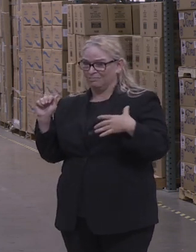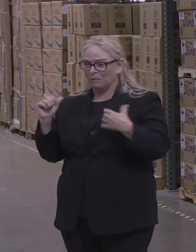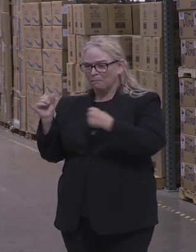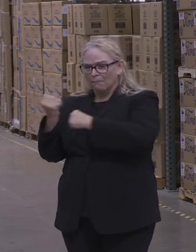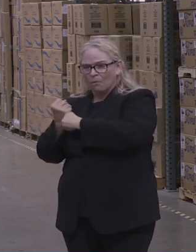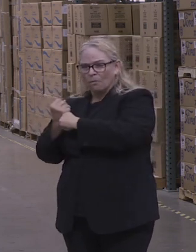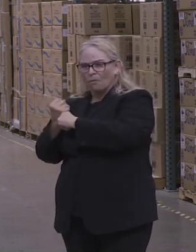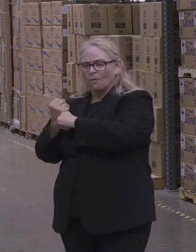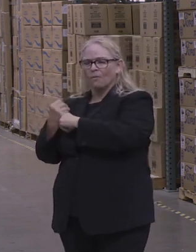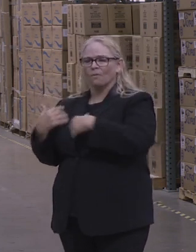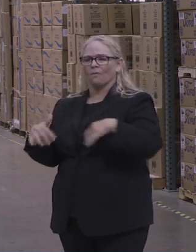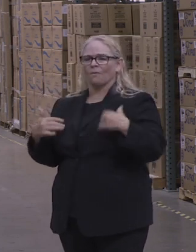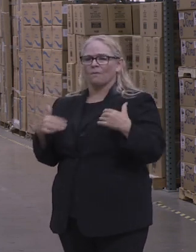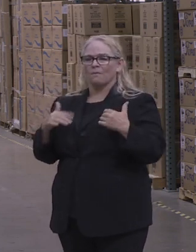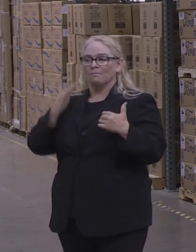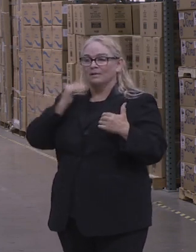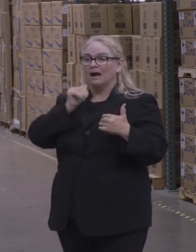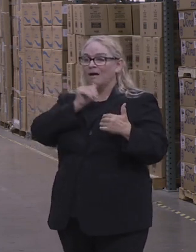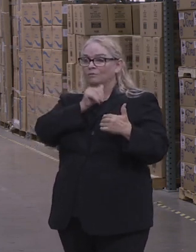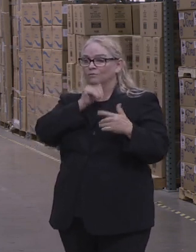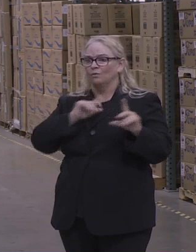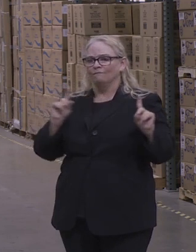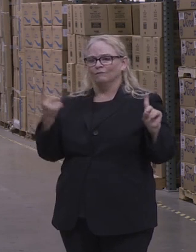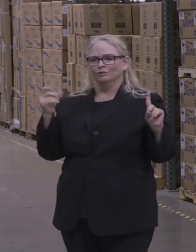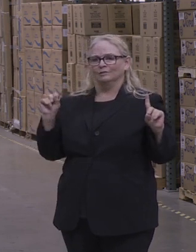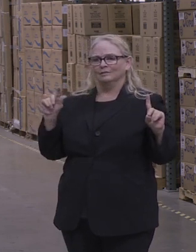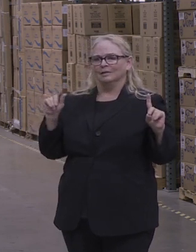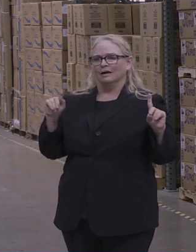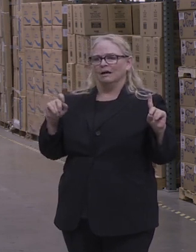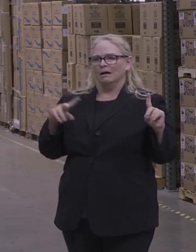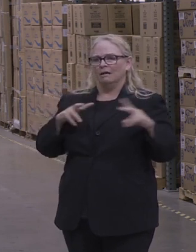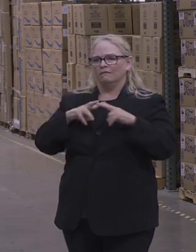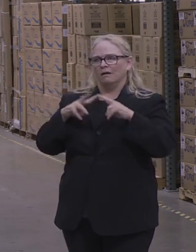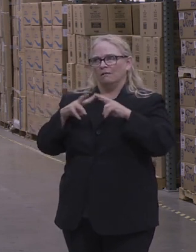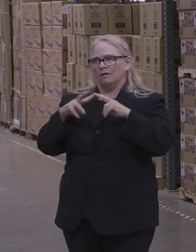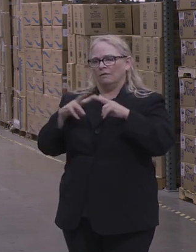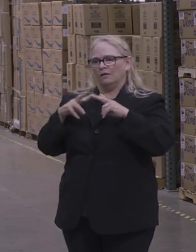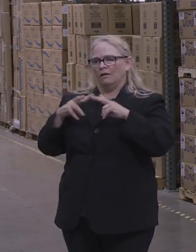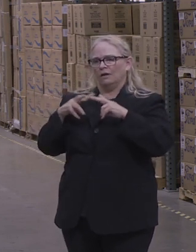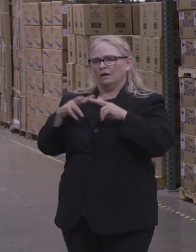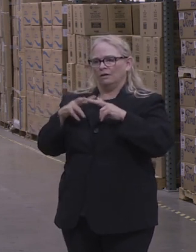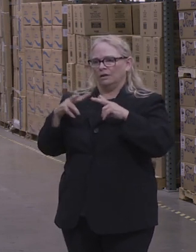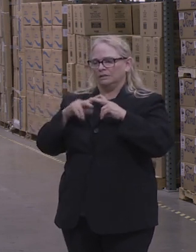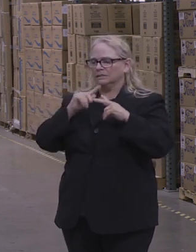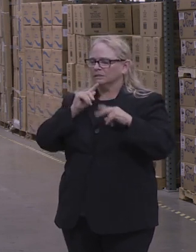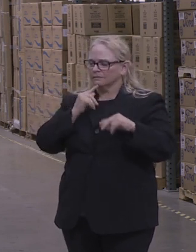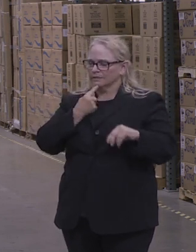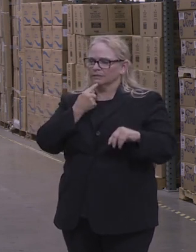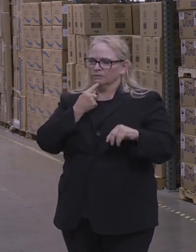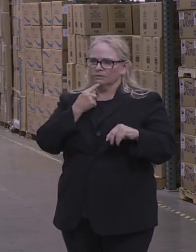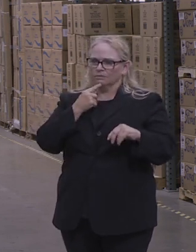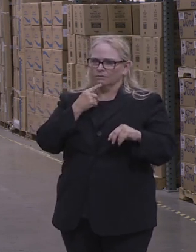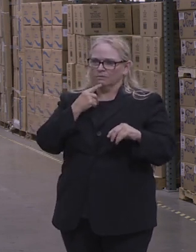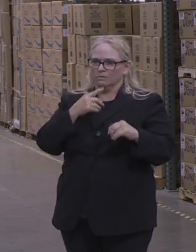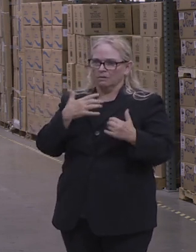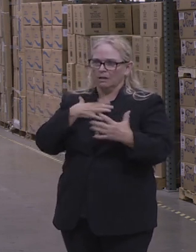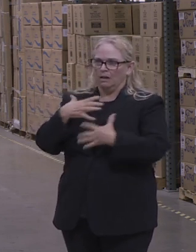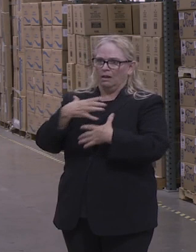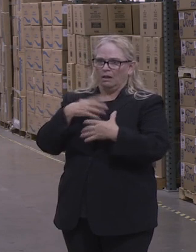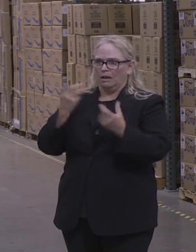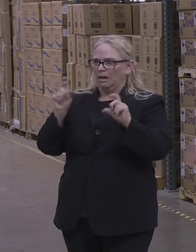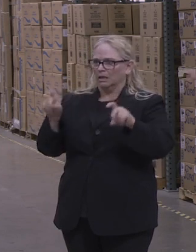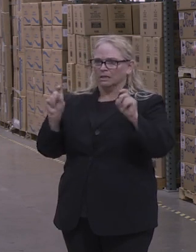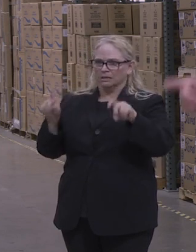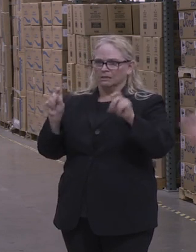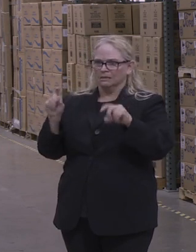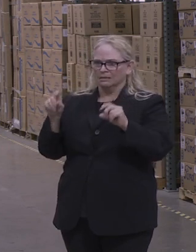Arizona was the first state. They were very desperate a few months ago. It would have been wrong for me to sit on 100 million masks here in the state of